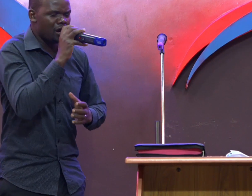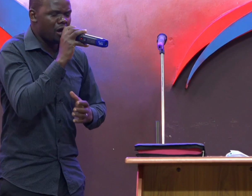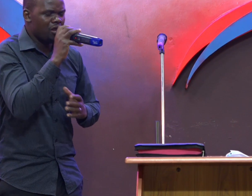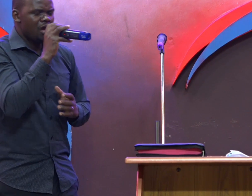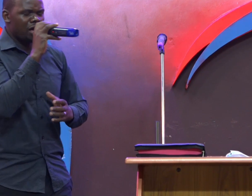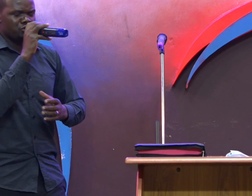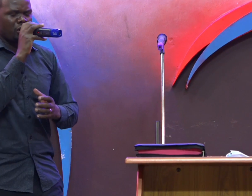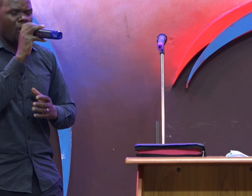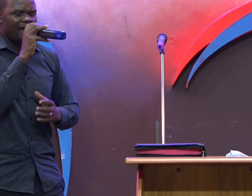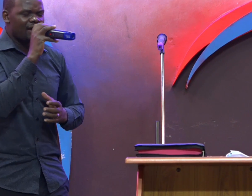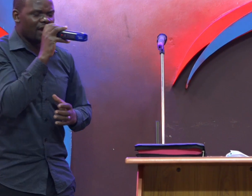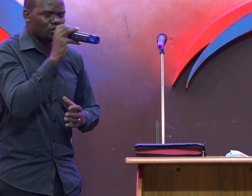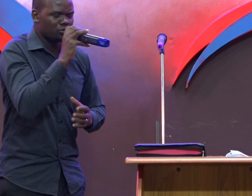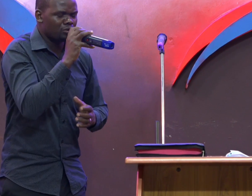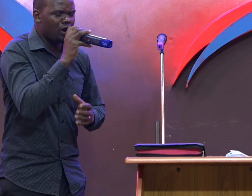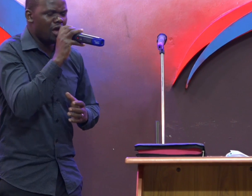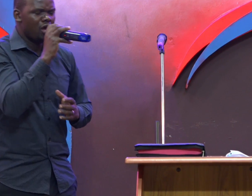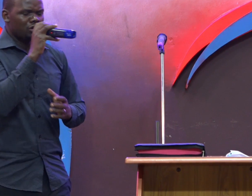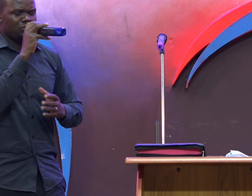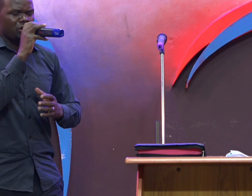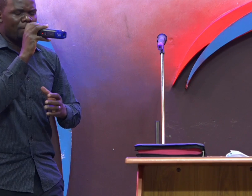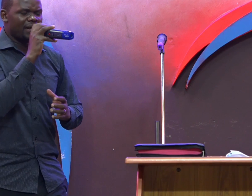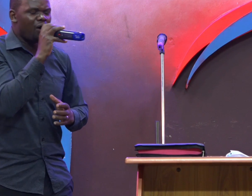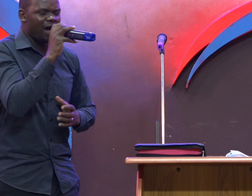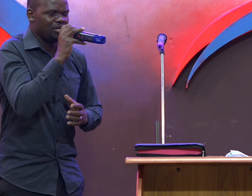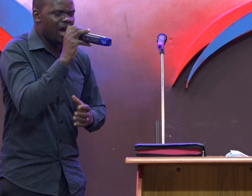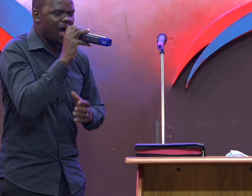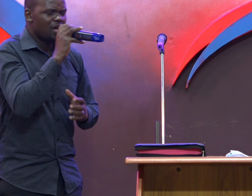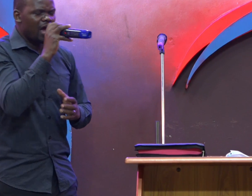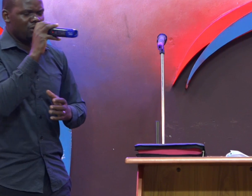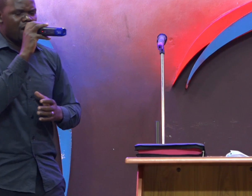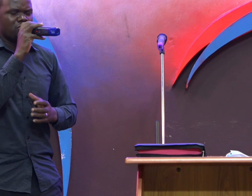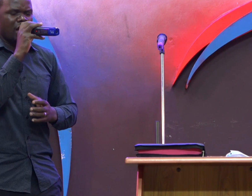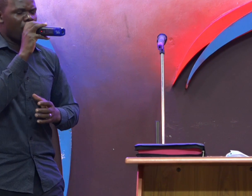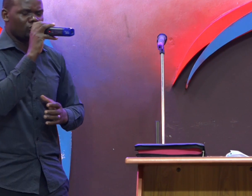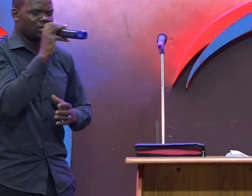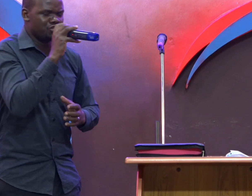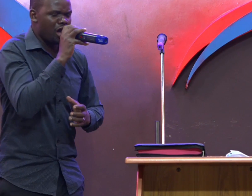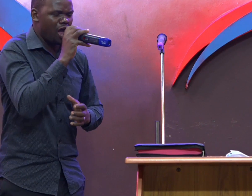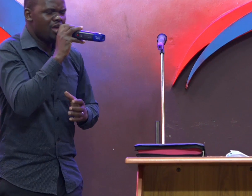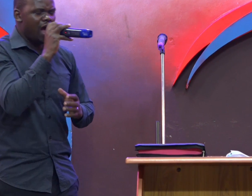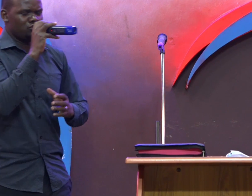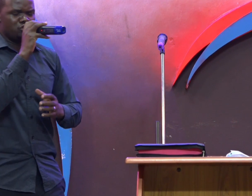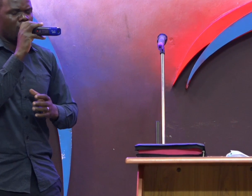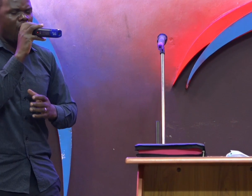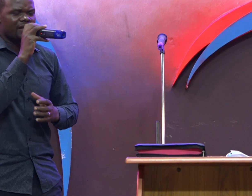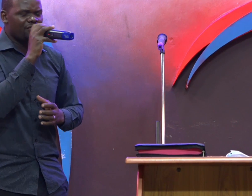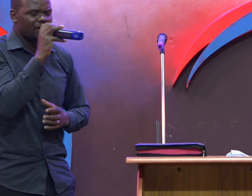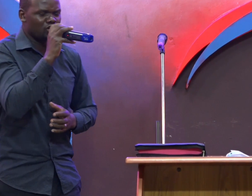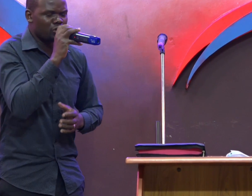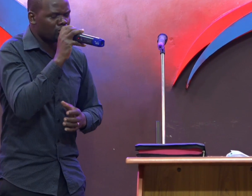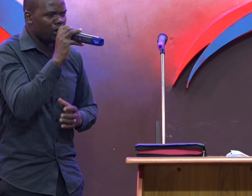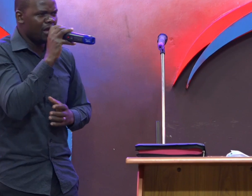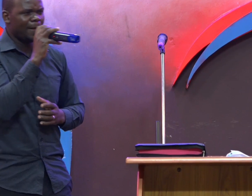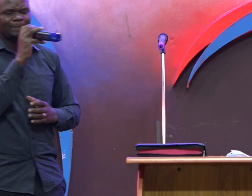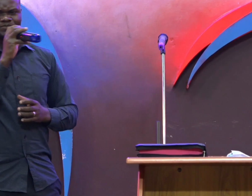hearken again unto your word, Heavenly King of glory. You reopen our ears, that we may be able to listen unto your word,